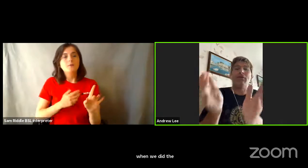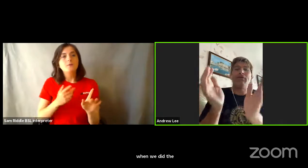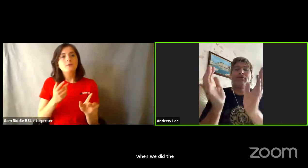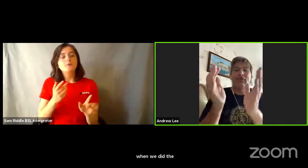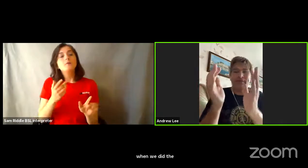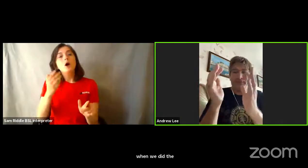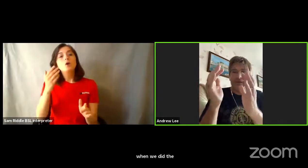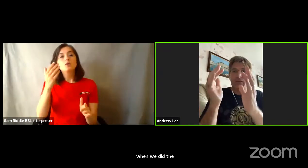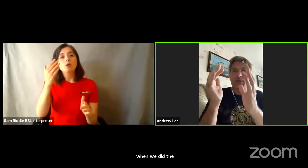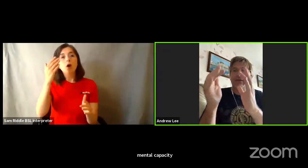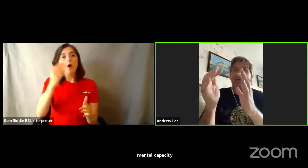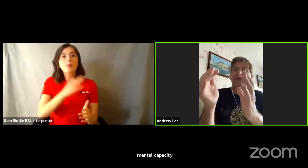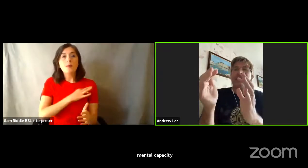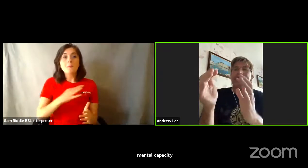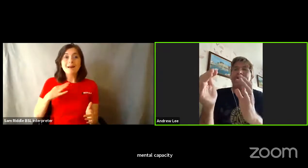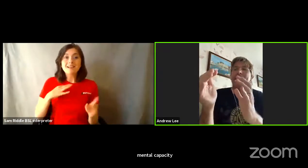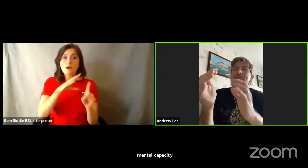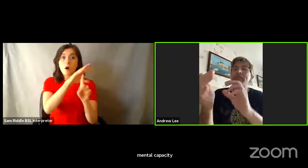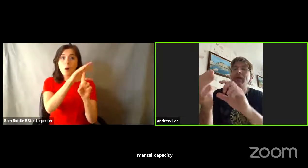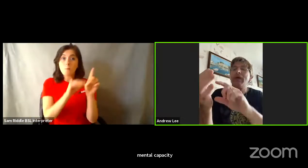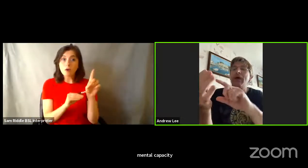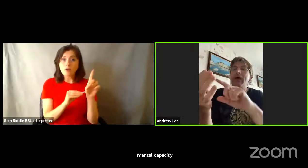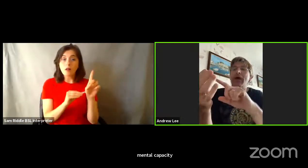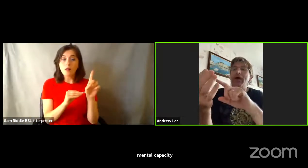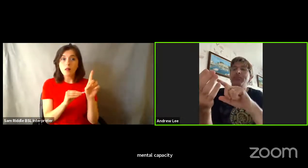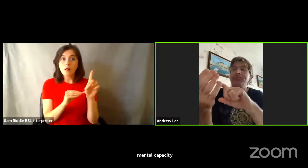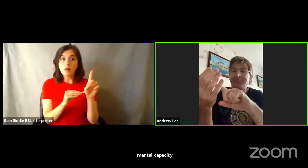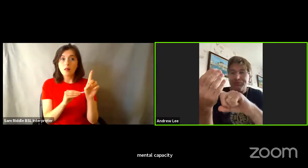medical model of, when we did the